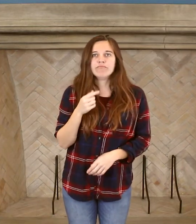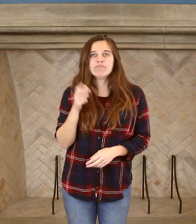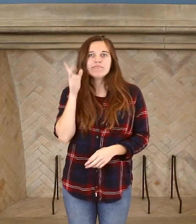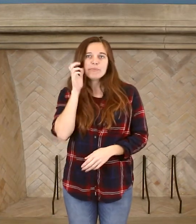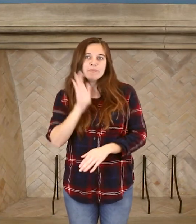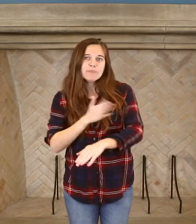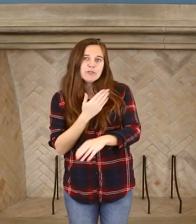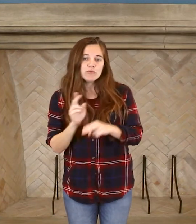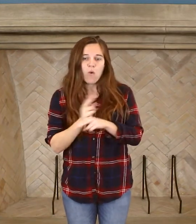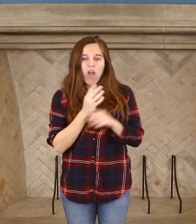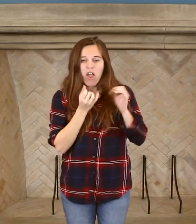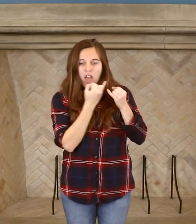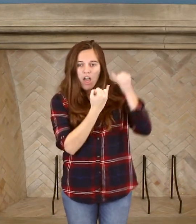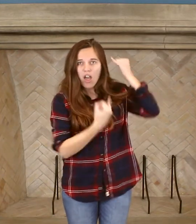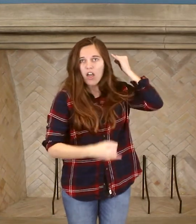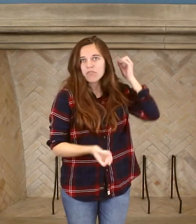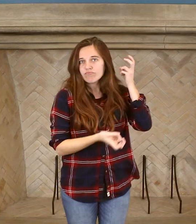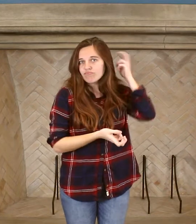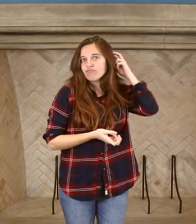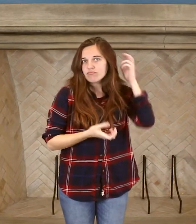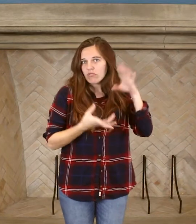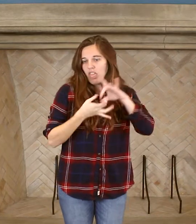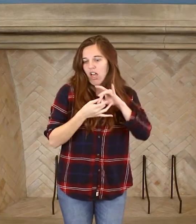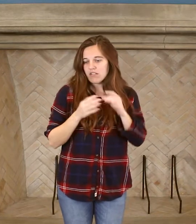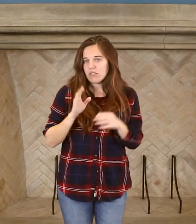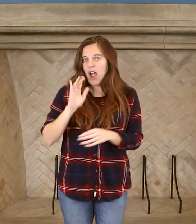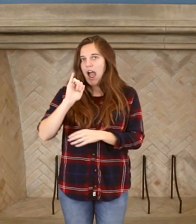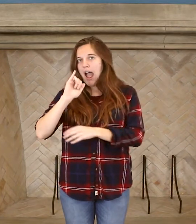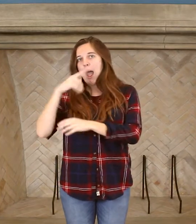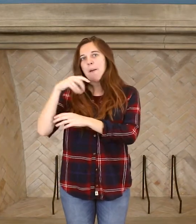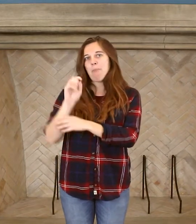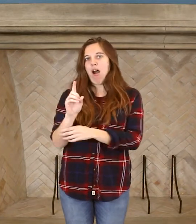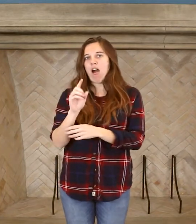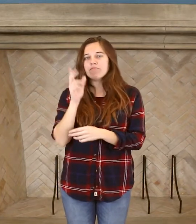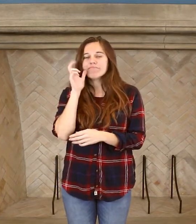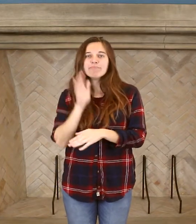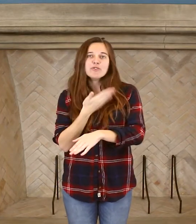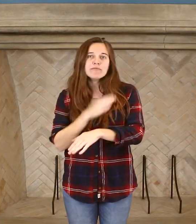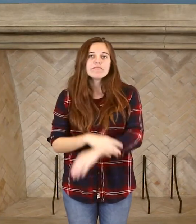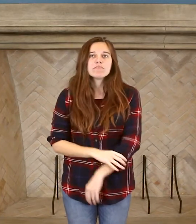lunch, listening to music. I had a wire that connected to my transmitter to my iPod.